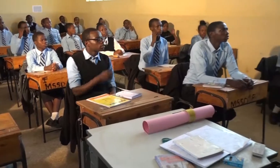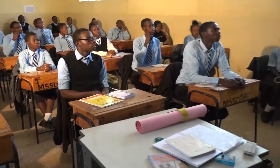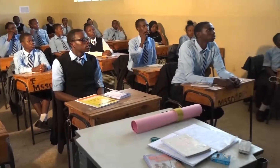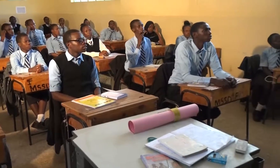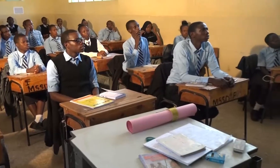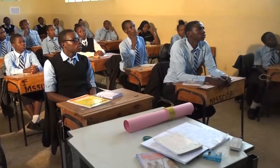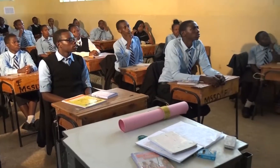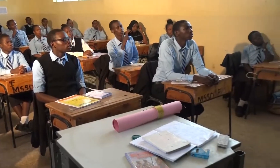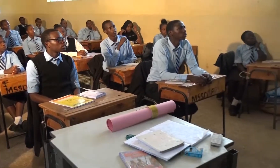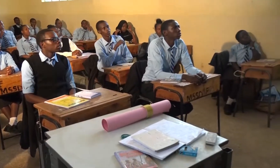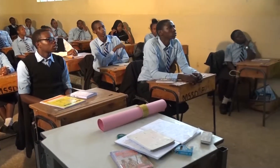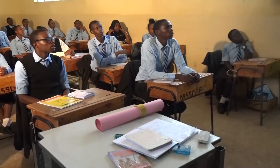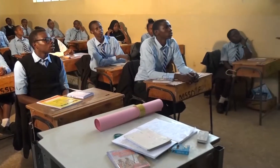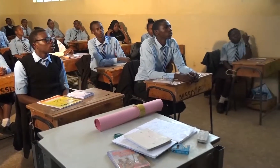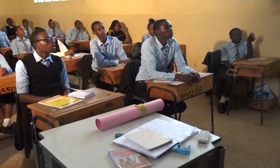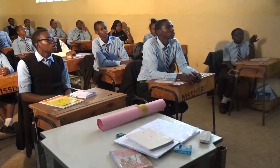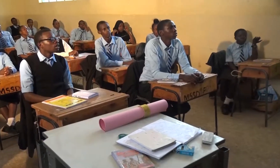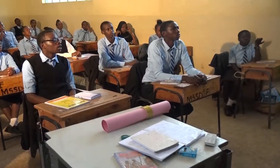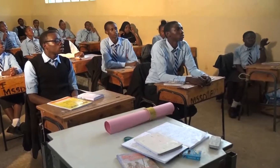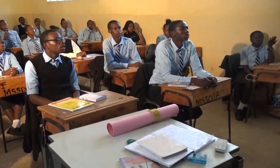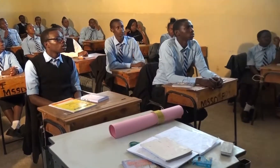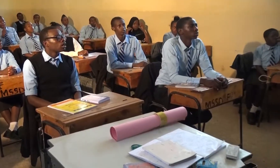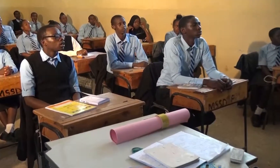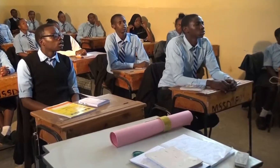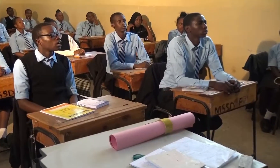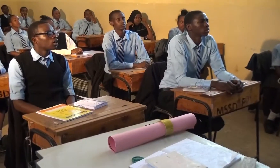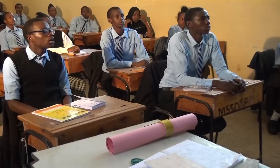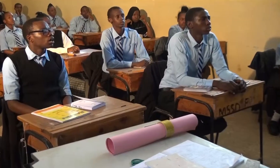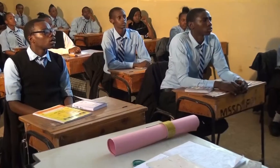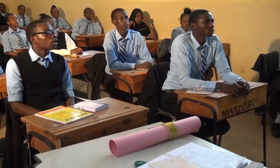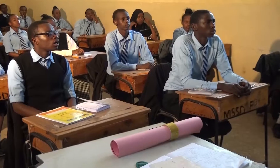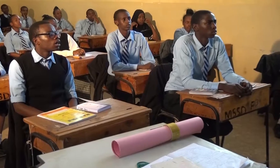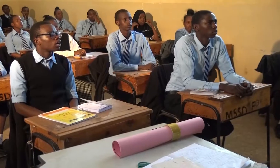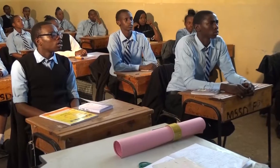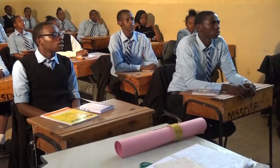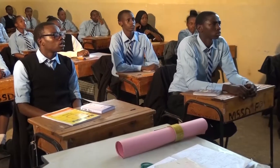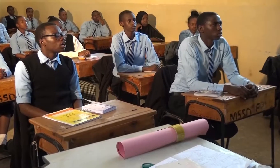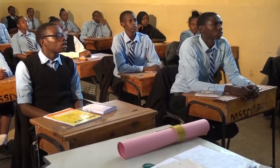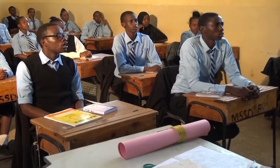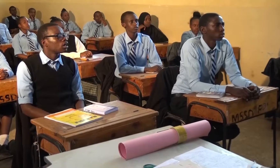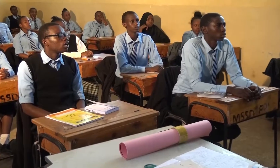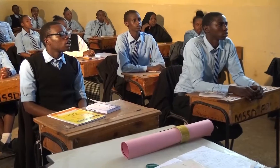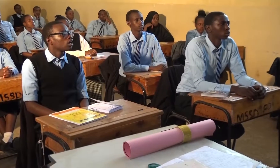what does man this one do that makes you think that man this one may be included in the group of the